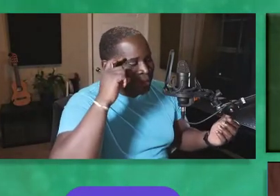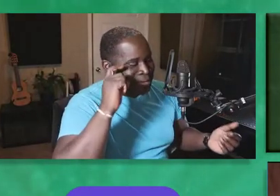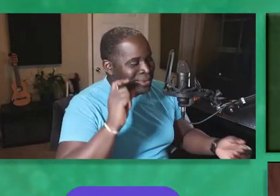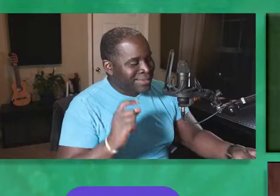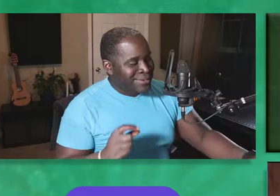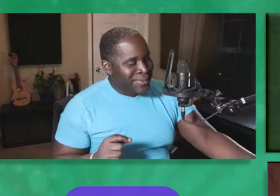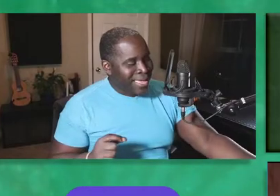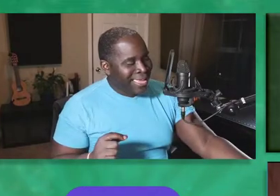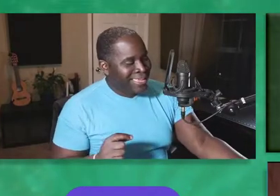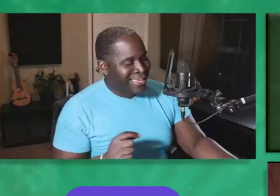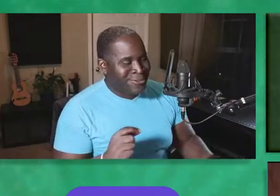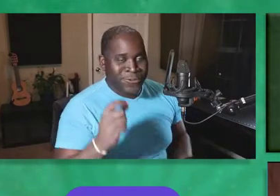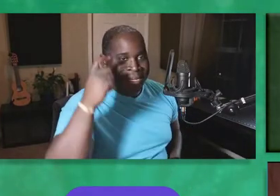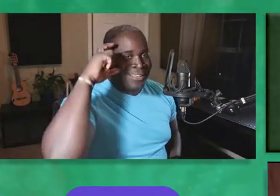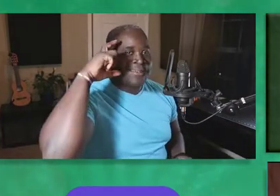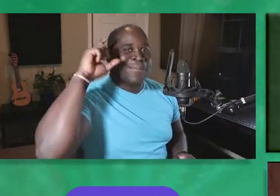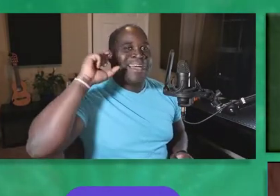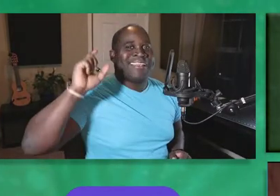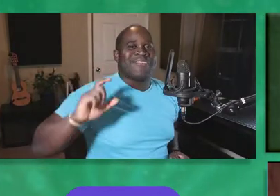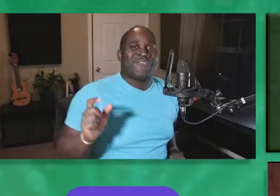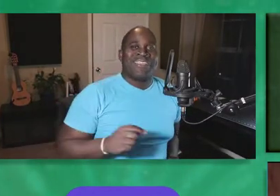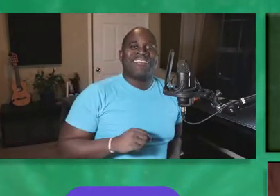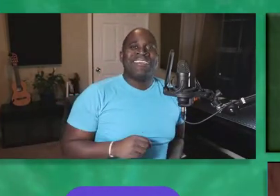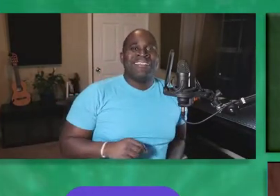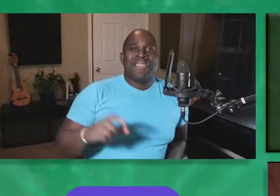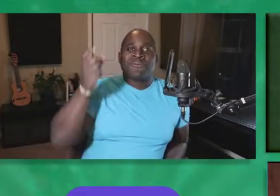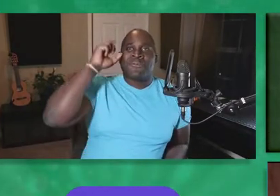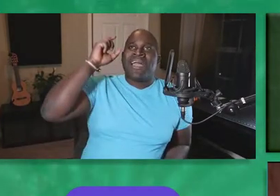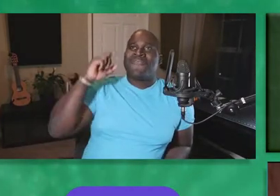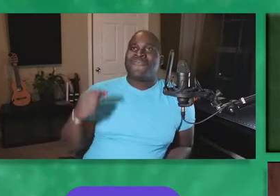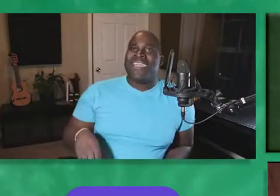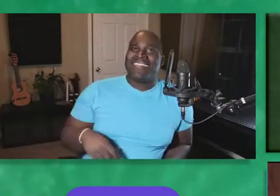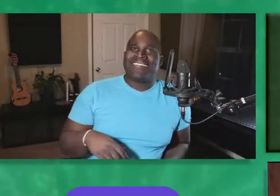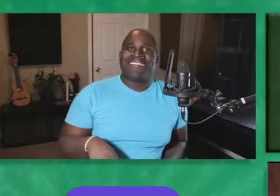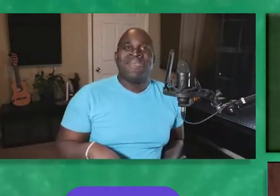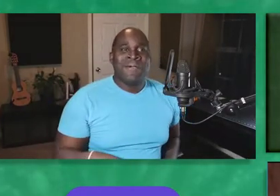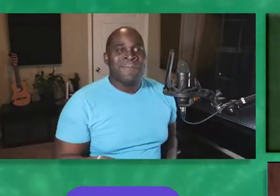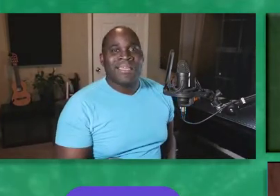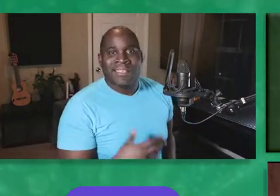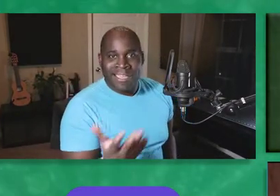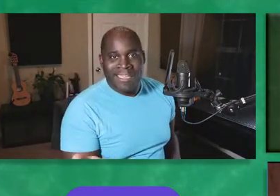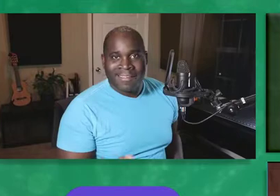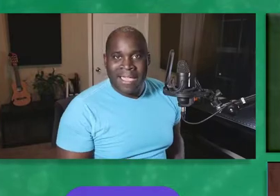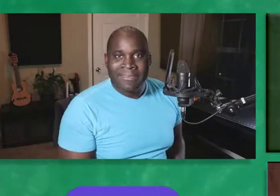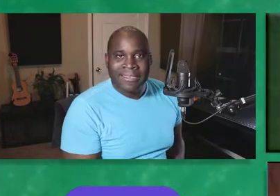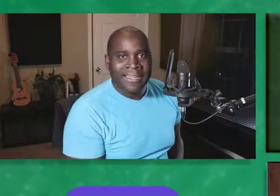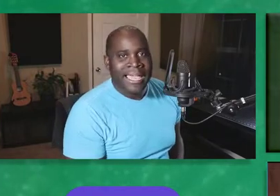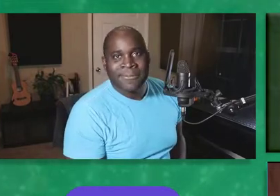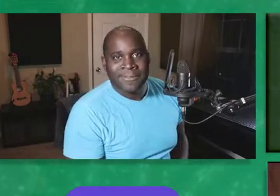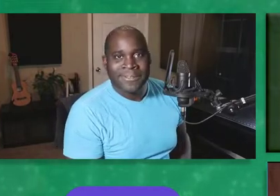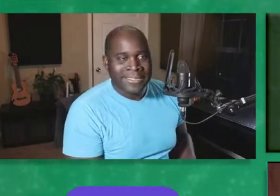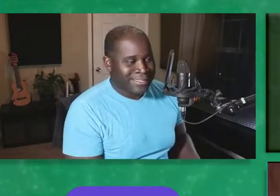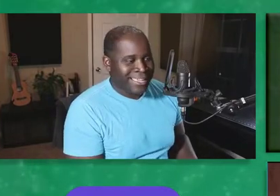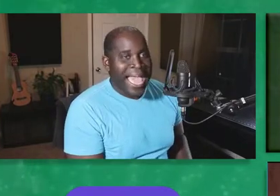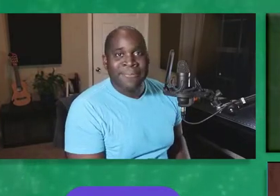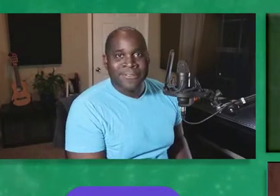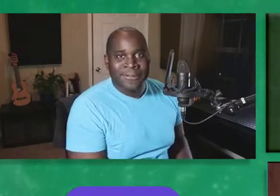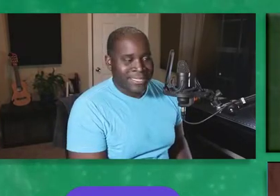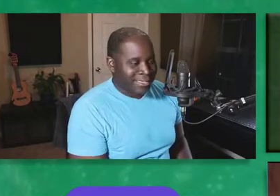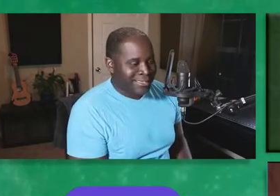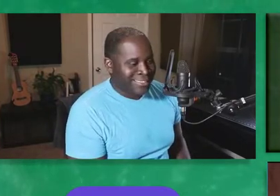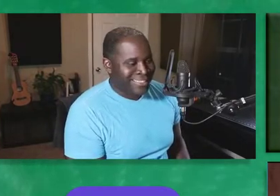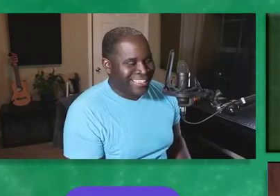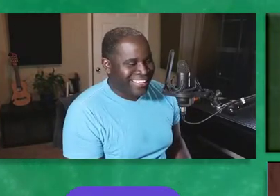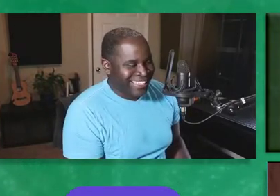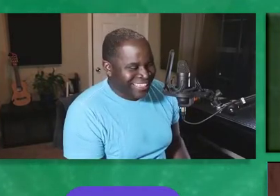like, not in my country, not in my district, not with my friends. But is it commonly done? Absolutely.